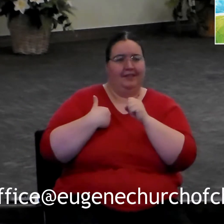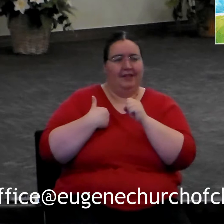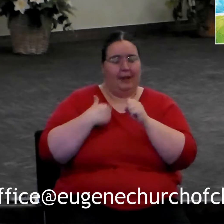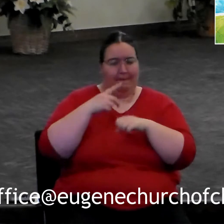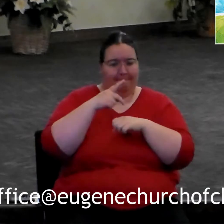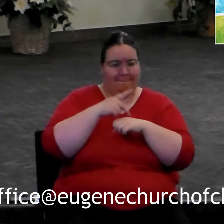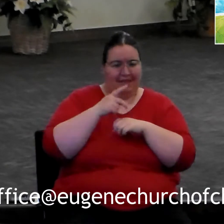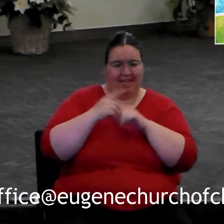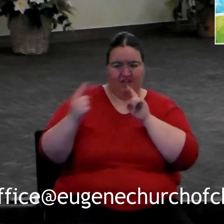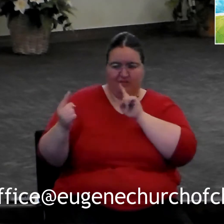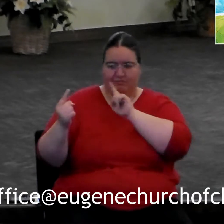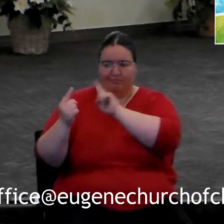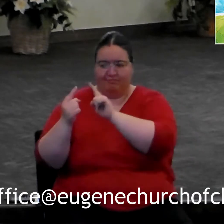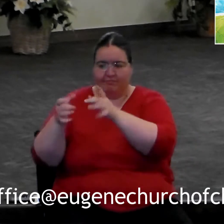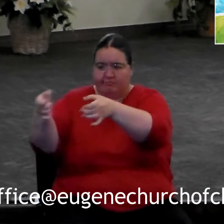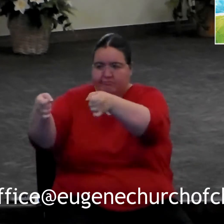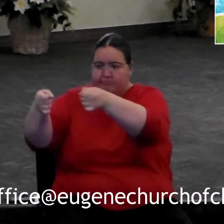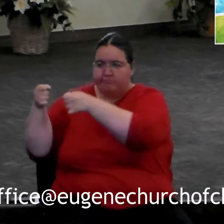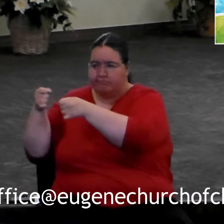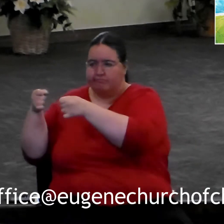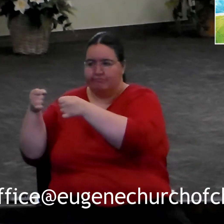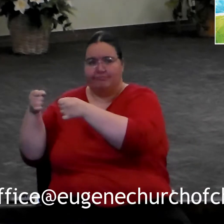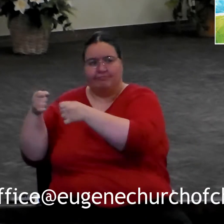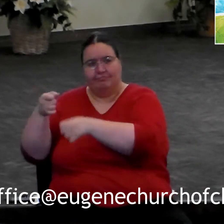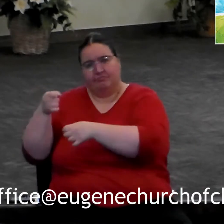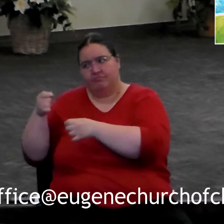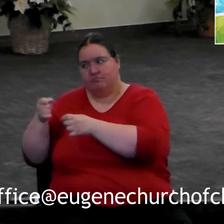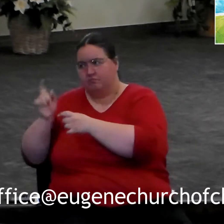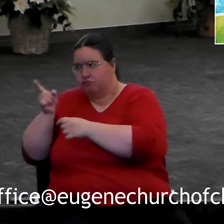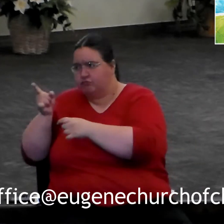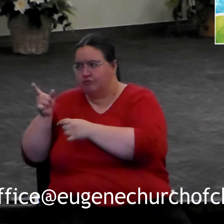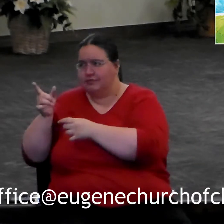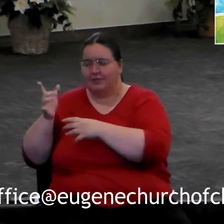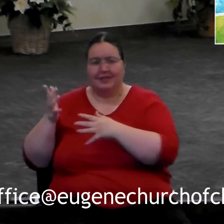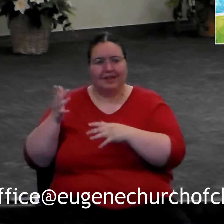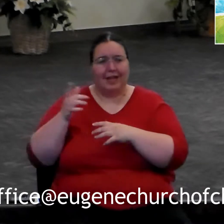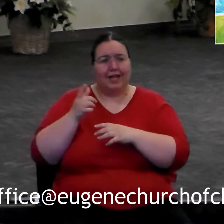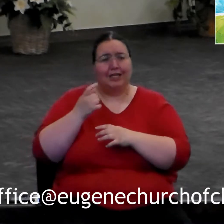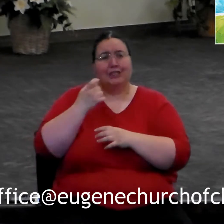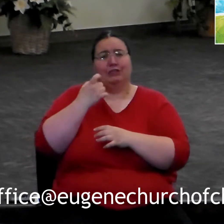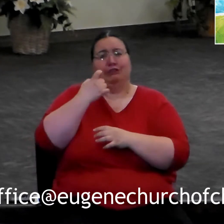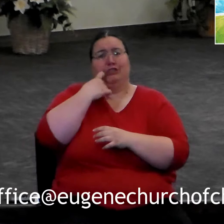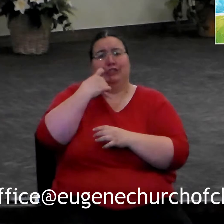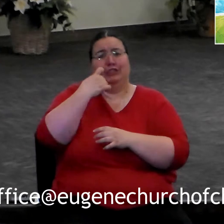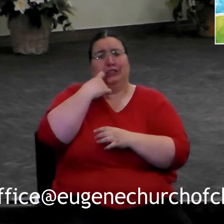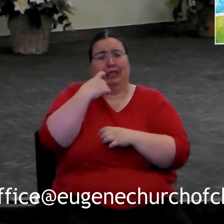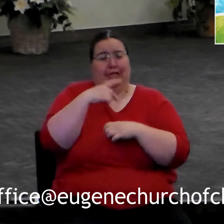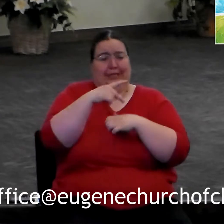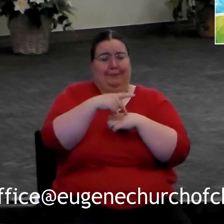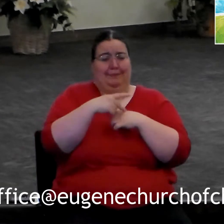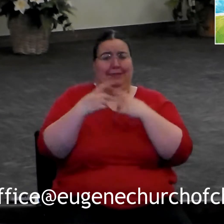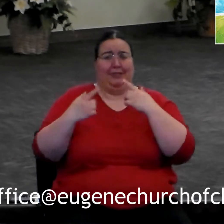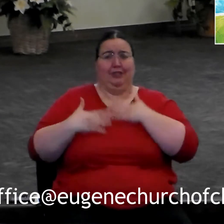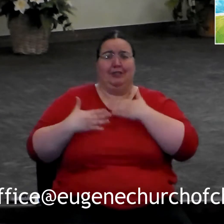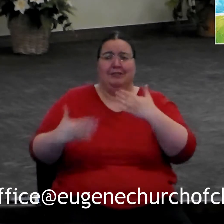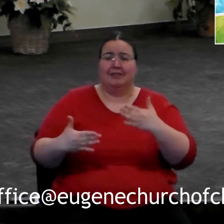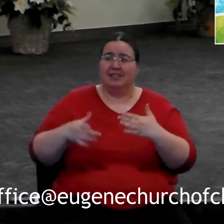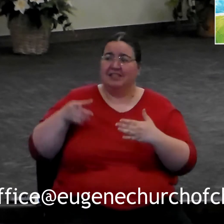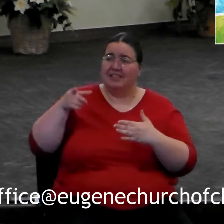acknowledged, Peter, same guy, that this is the Messiah, and this is the Son of God, and now Jesus says something that he's